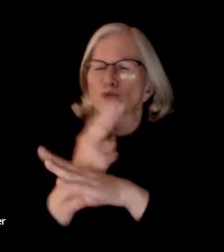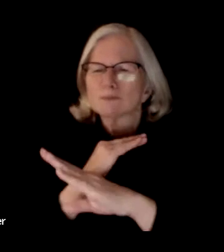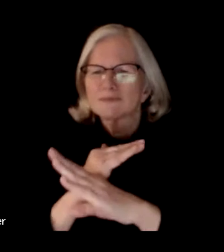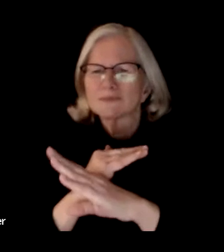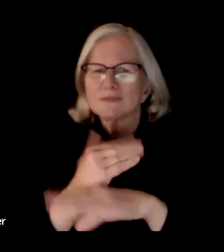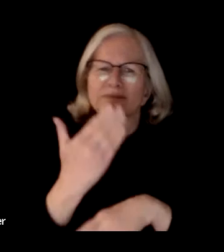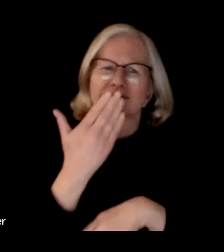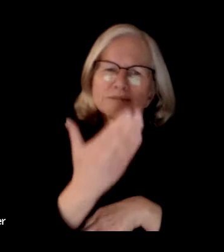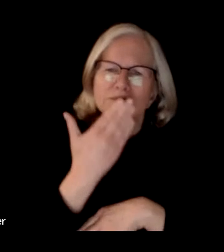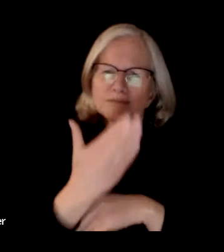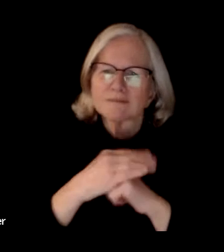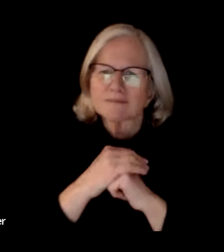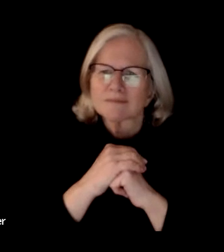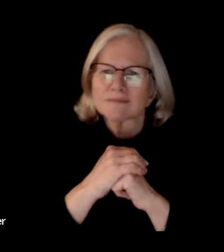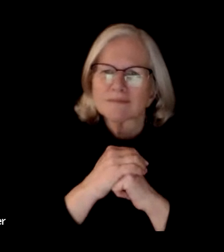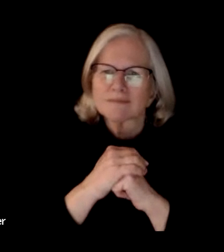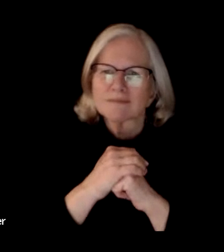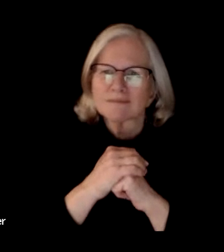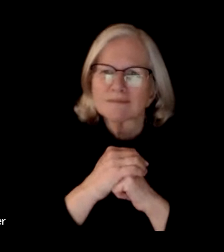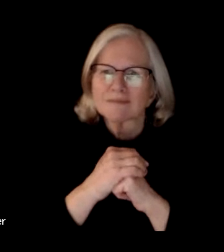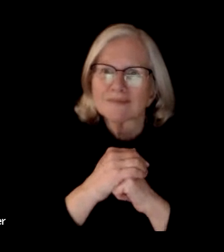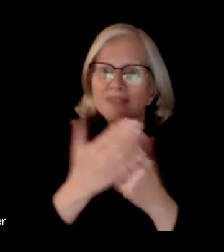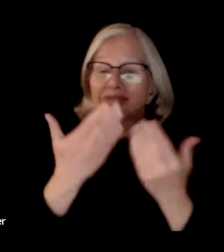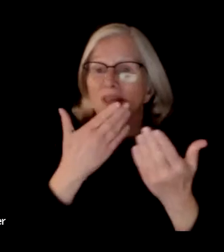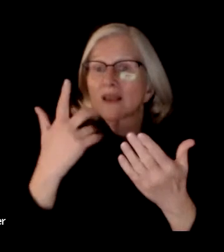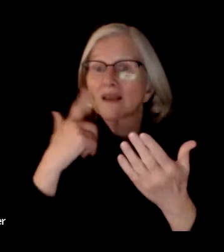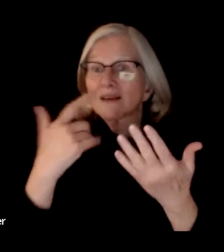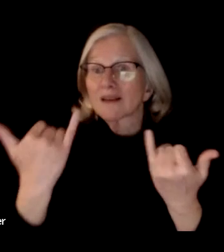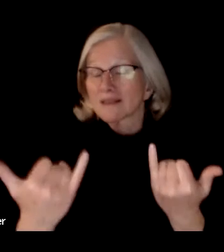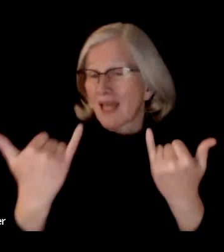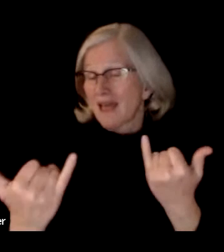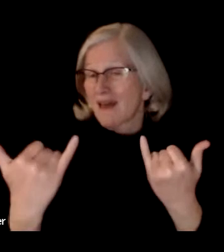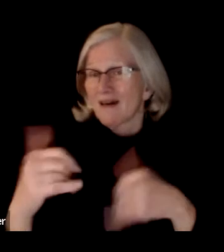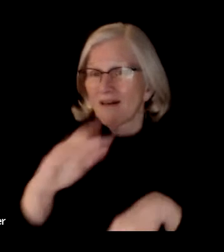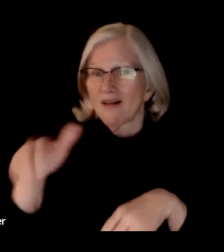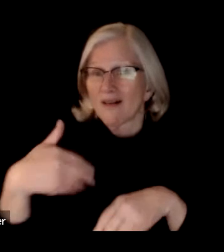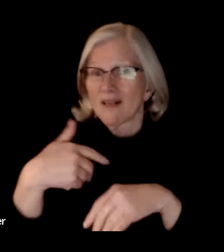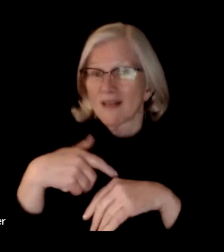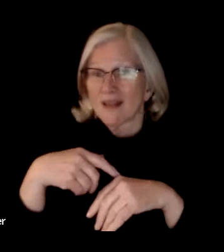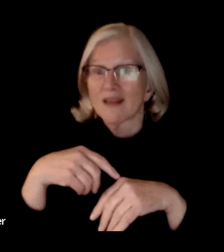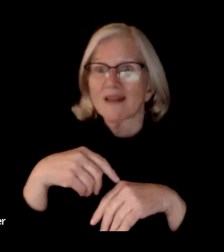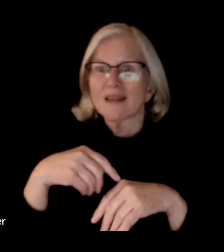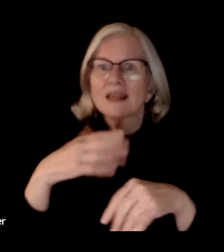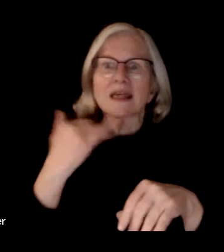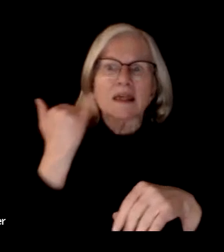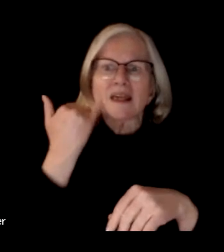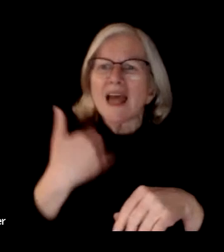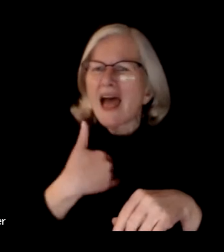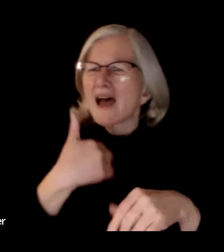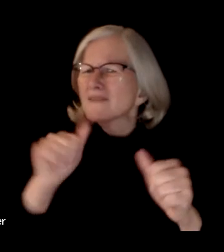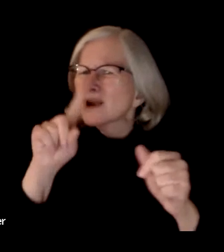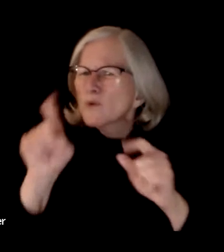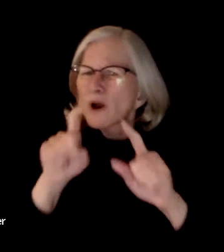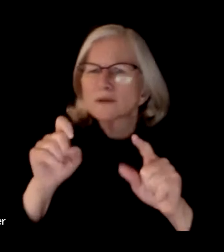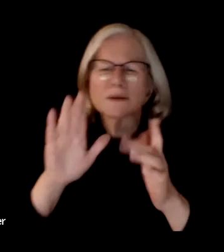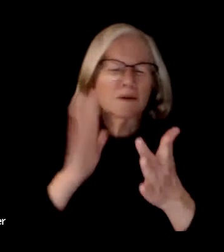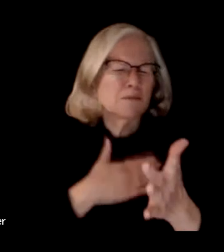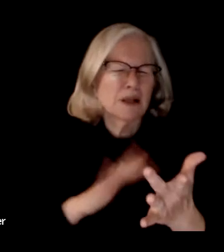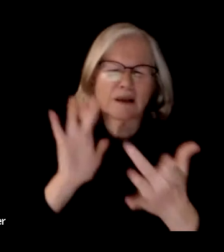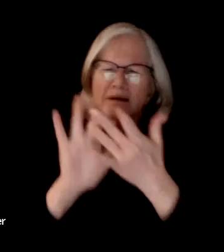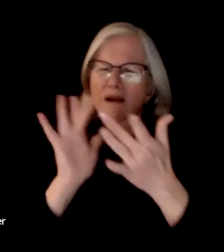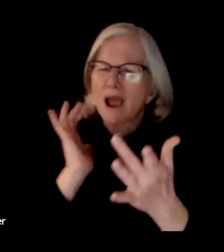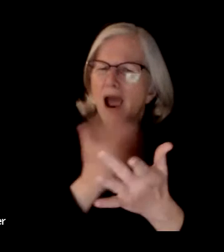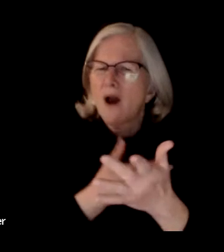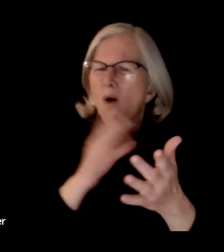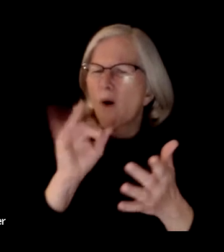Commissioner. That is all the time we have for today's call. If any reporters have additional questions, please feel free to reach out to our office this afternoon. Have a good day,